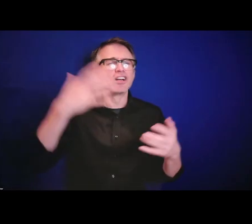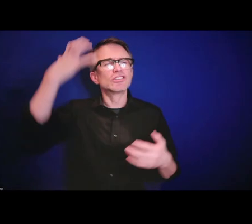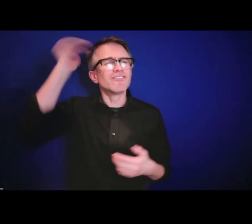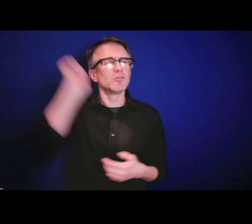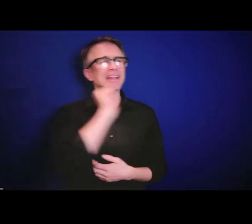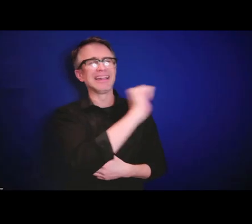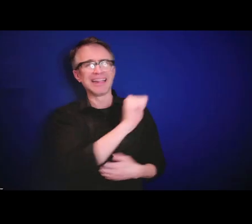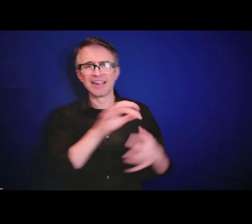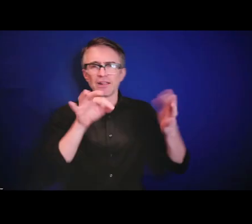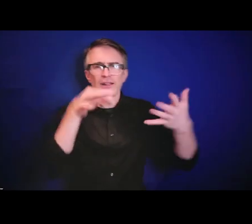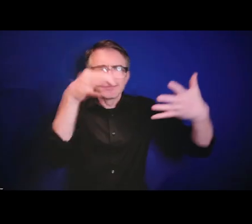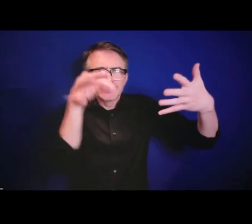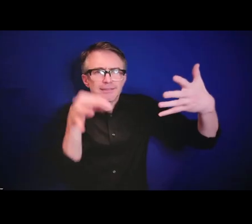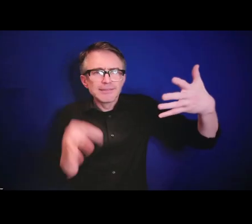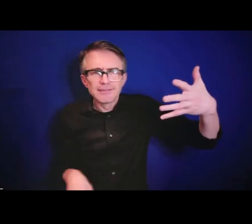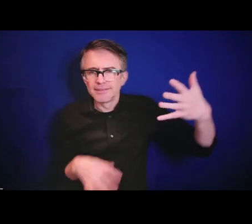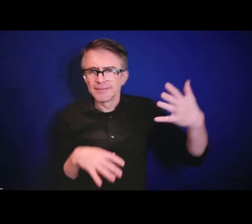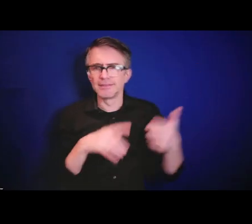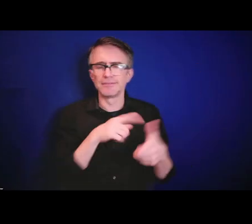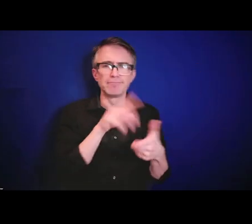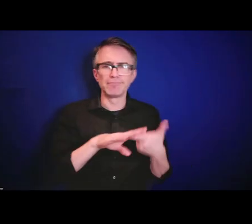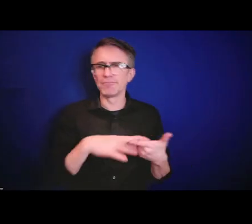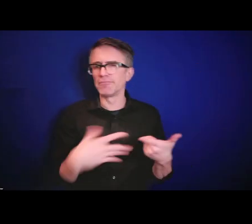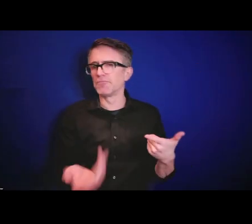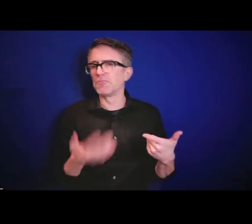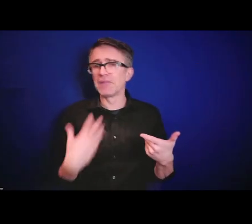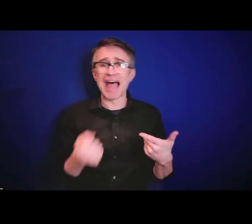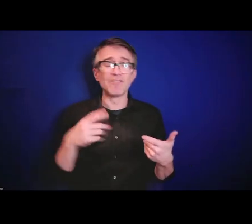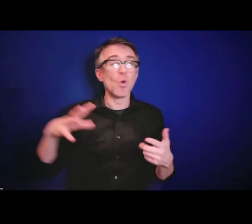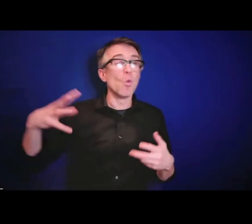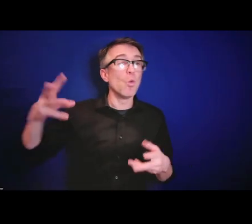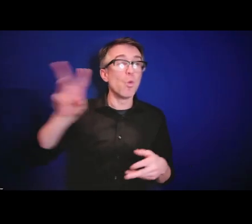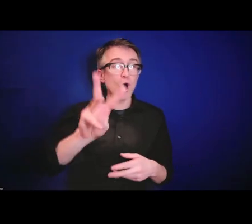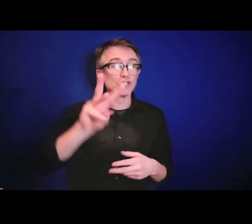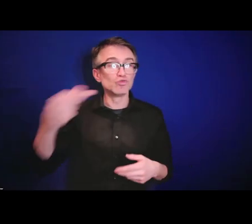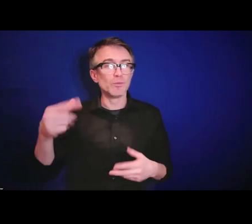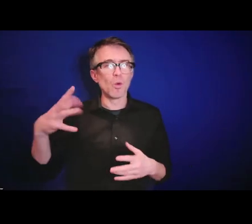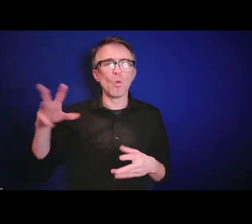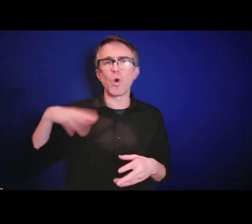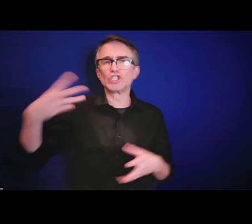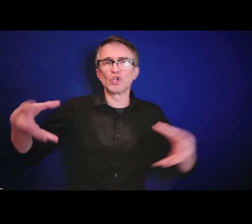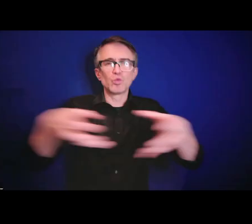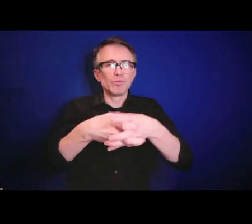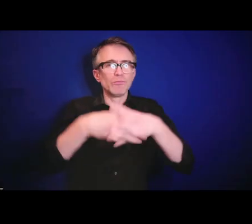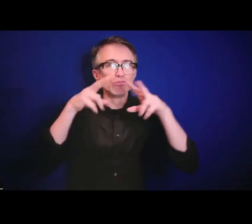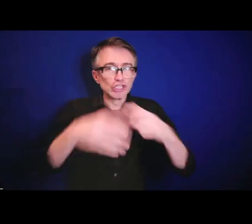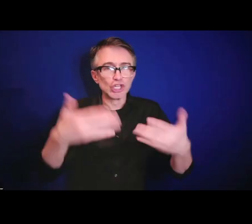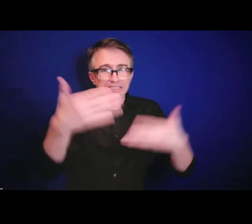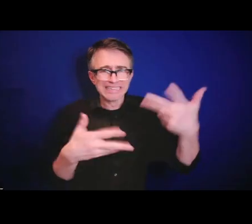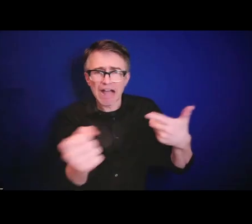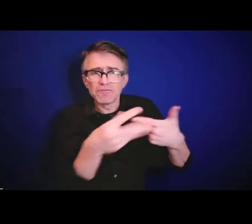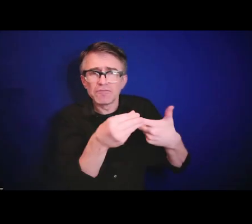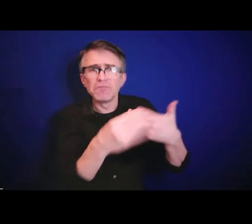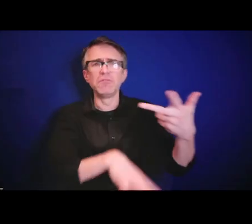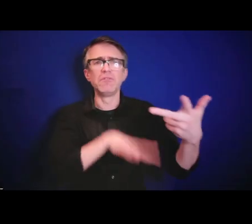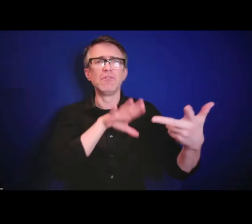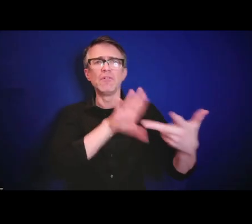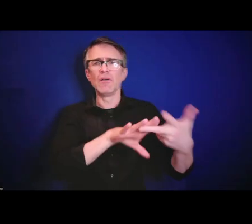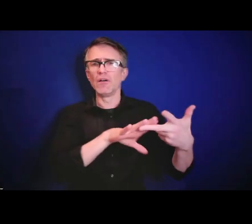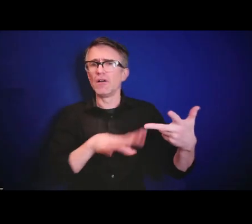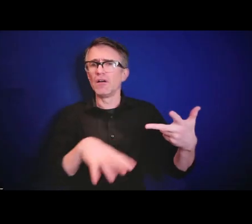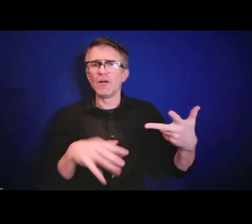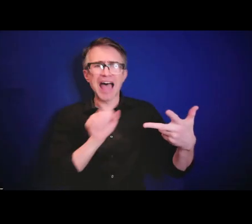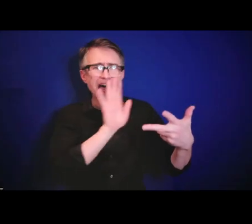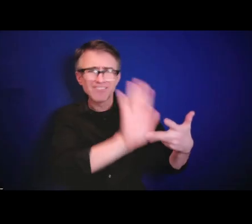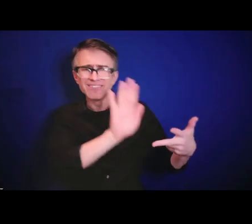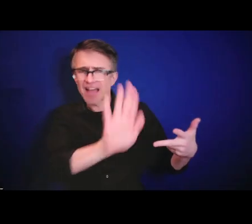more depth, we need to ensure that we have surveys that are specifically for persons with disabilities, looking at disability type,